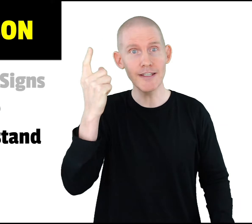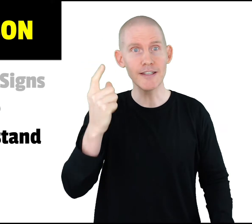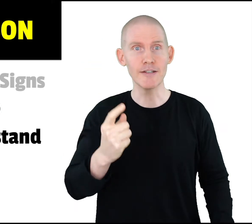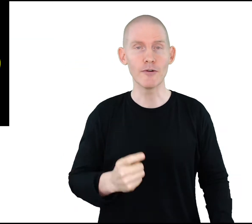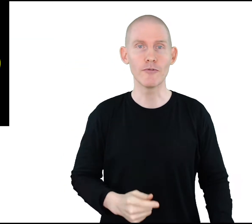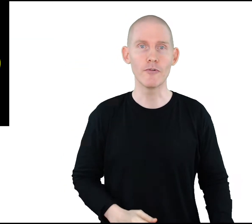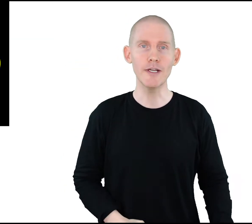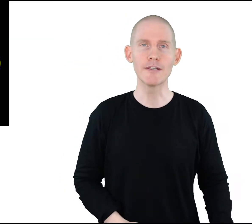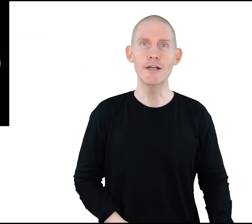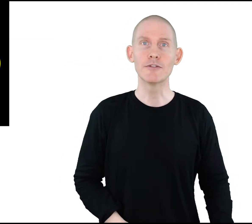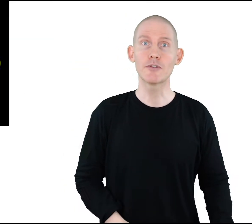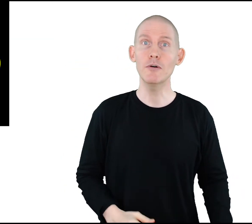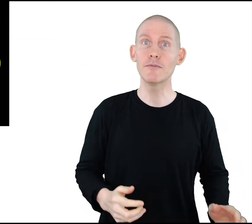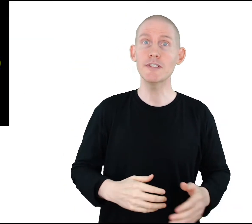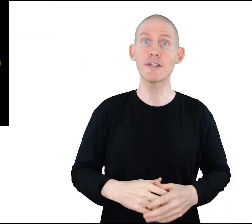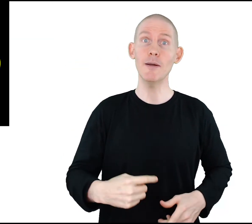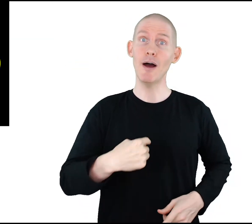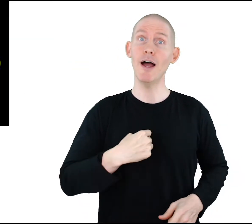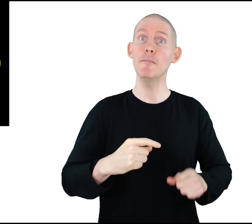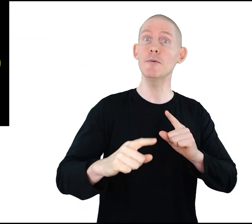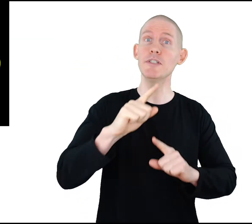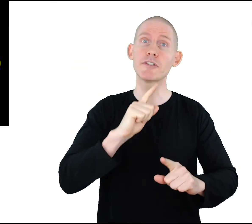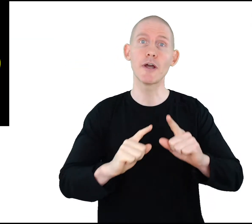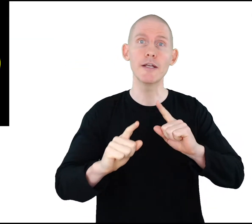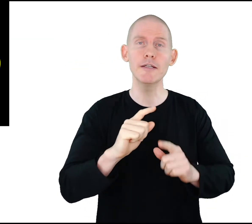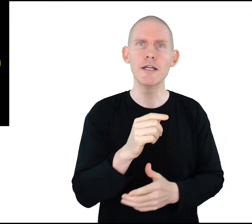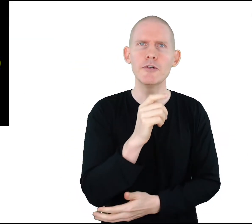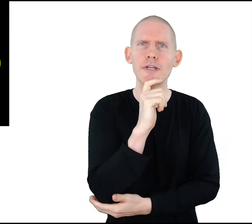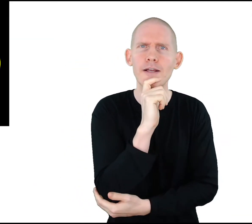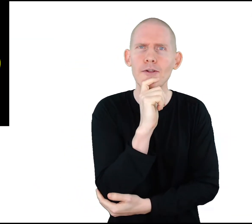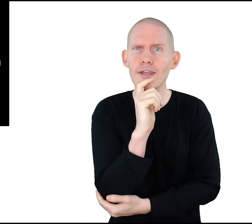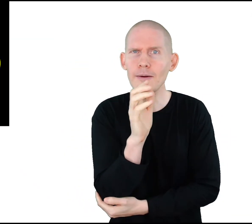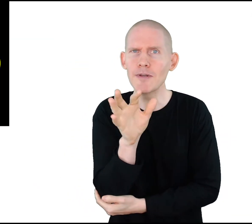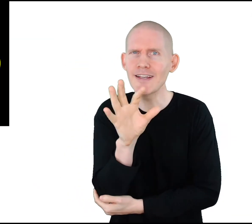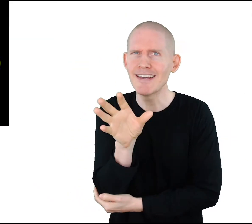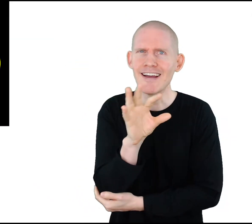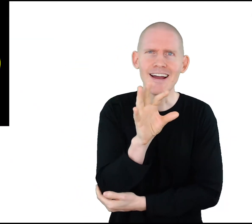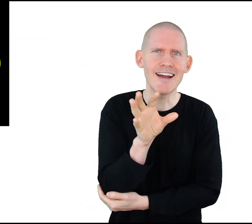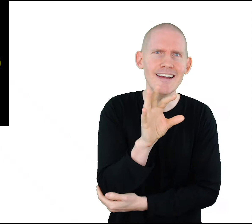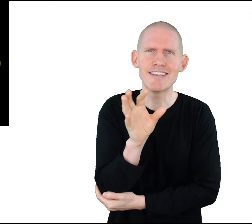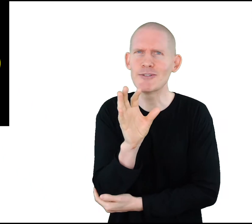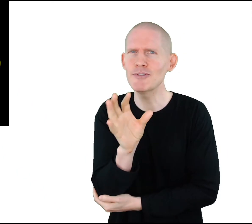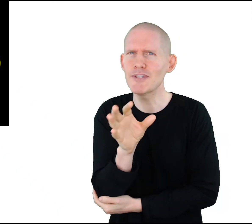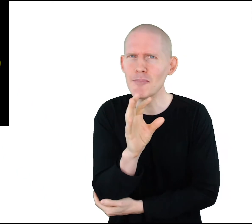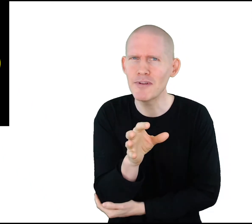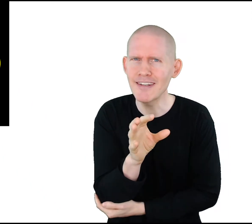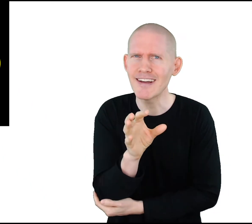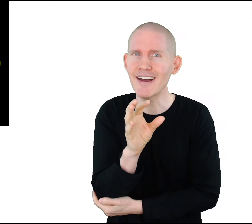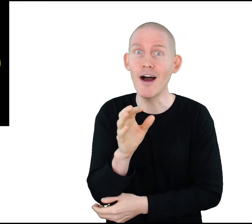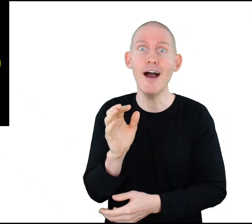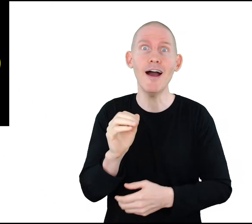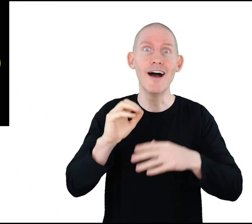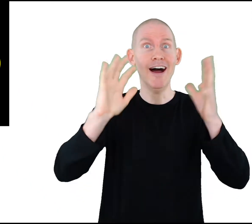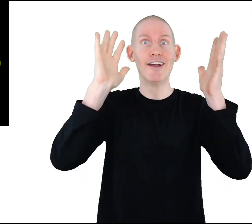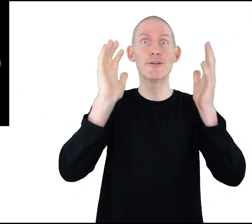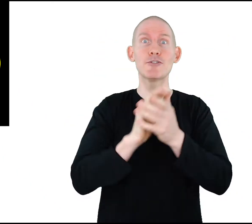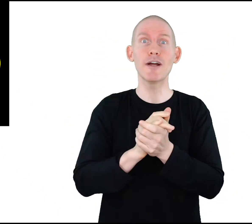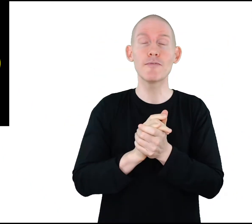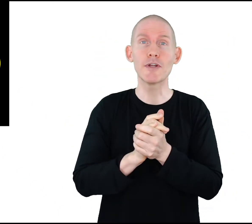understanding. Right, so this time I'm going to be signing. You take a look at me. He's doing something. You try to figure